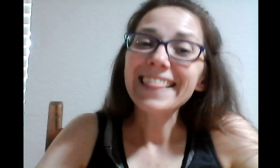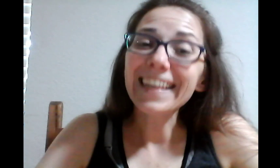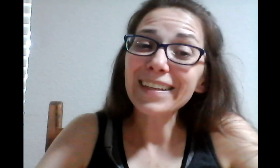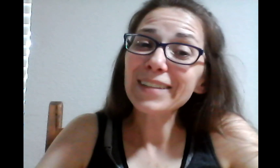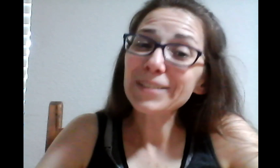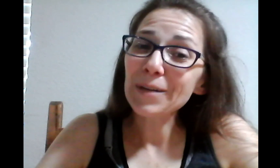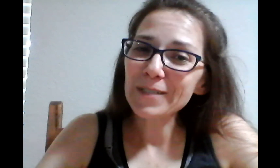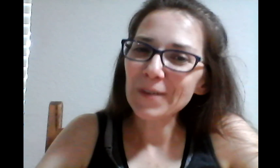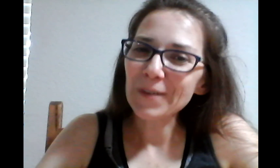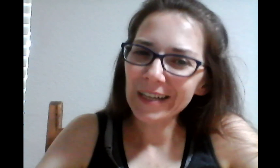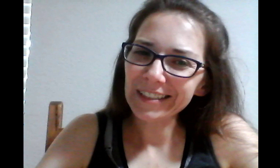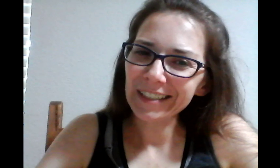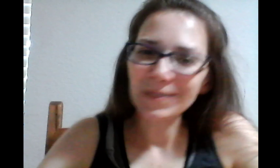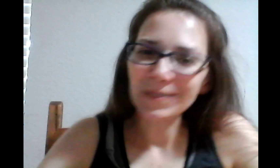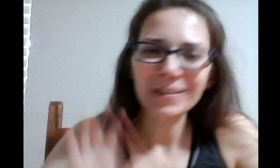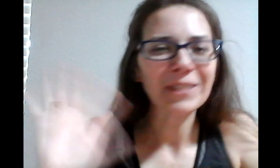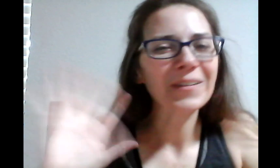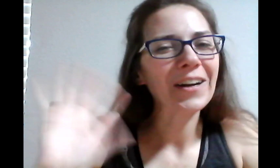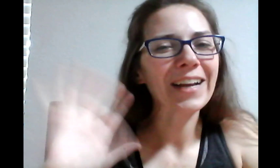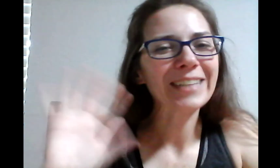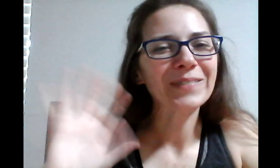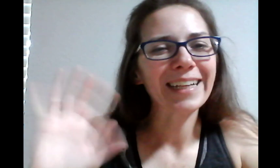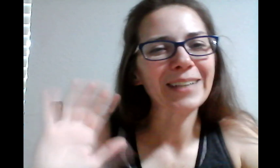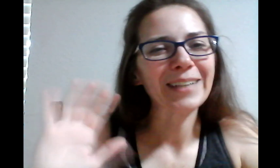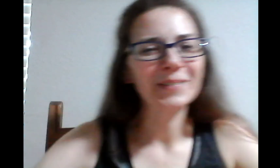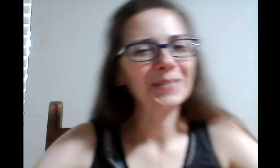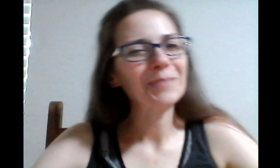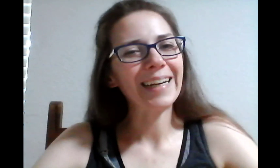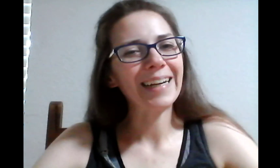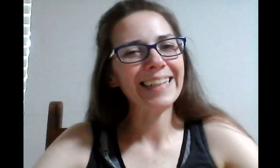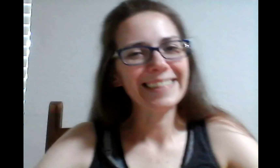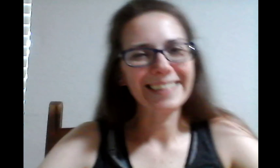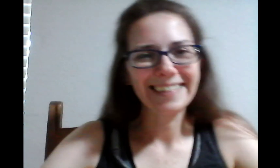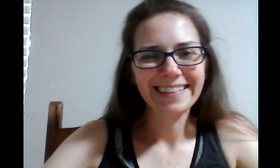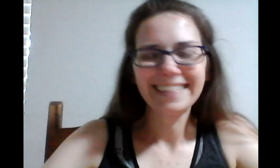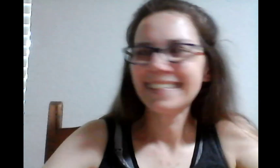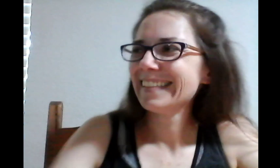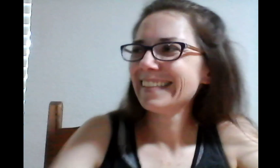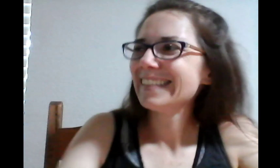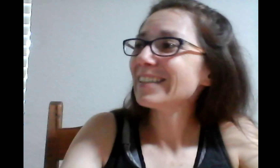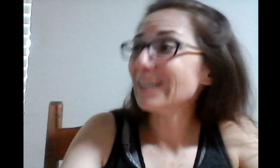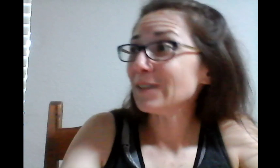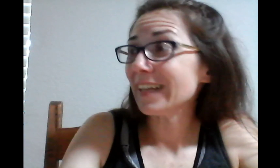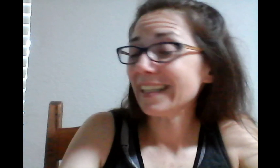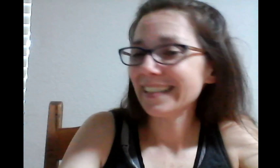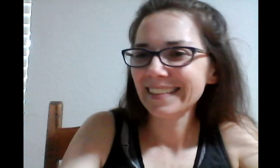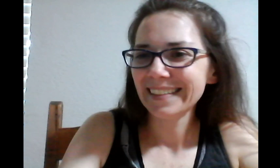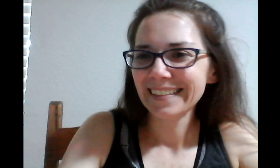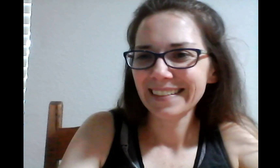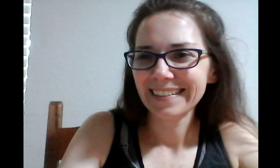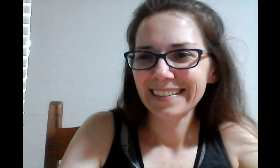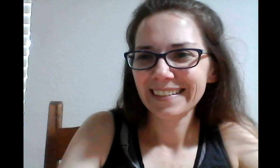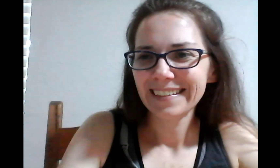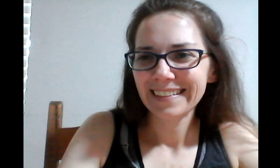Thank y'all so much for watching. We'll see you in our next video. Bye. You're goofy.